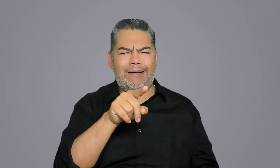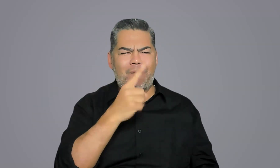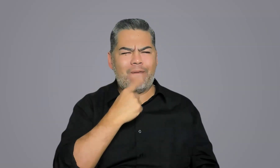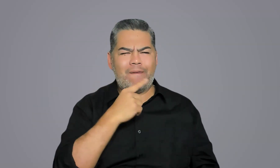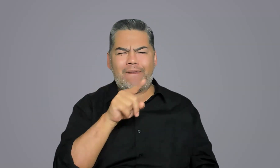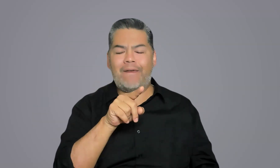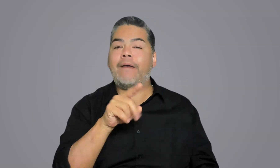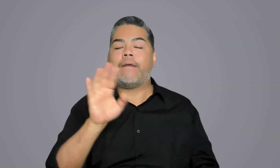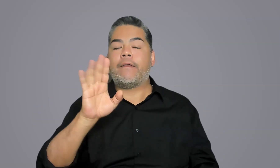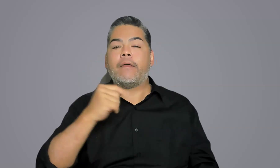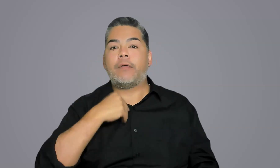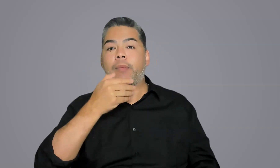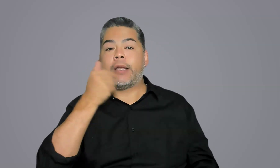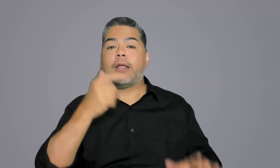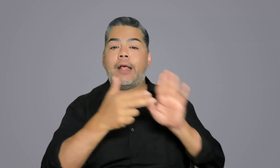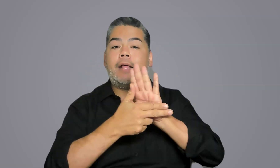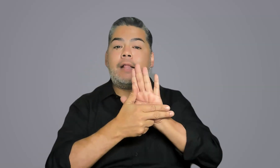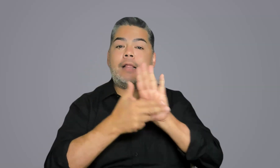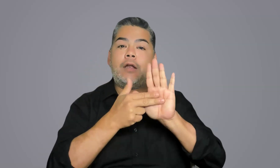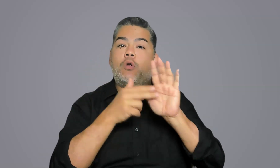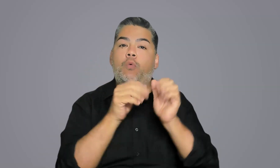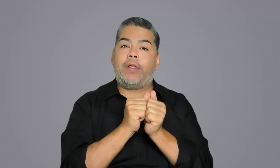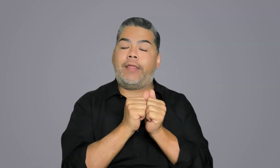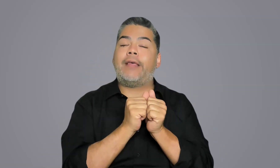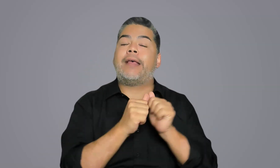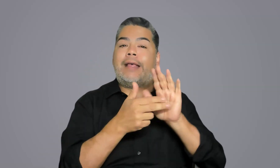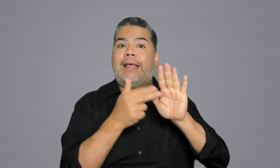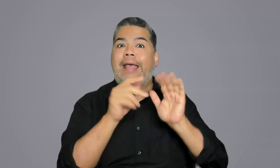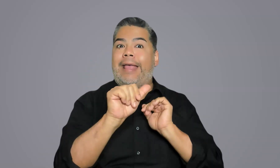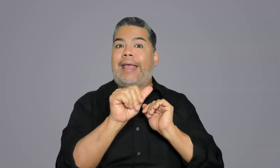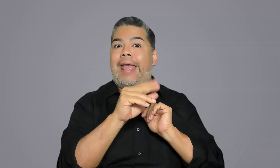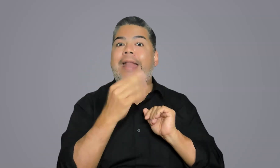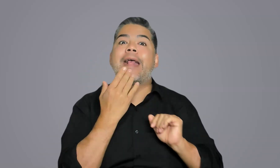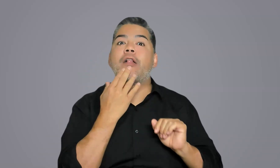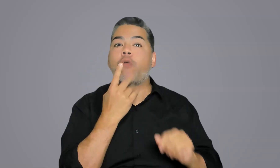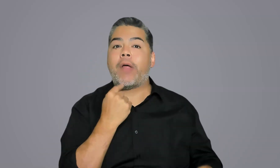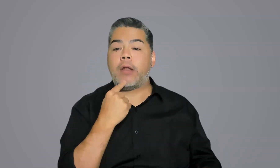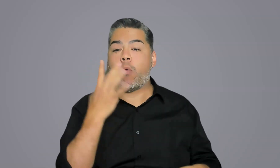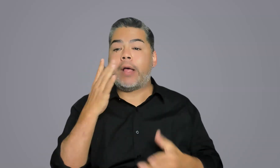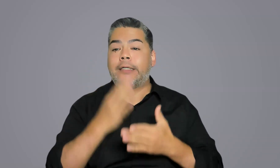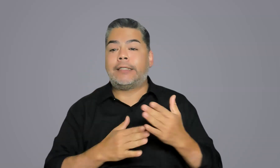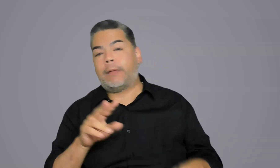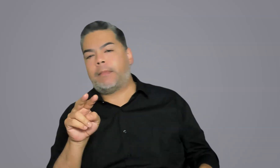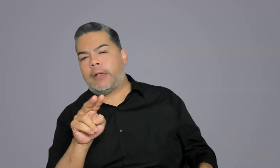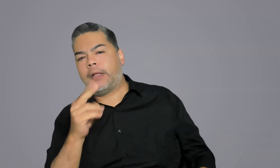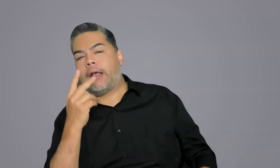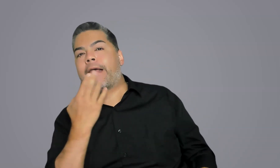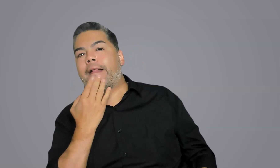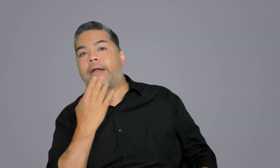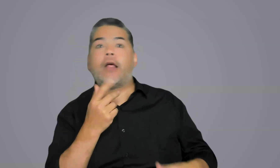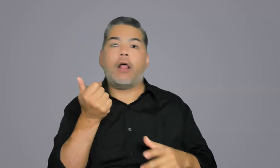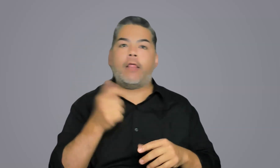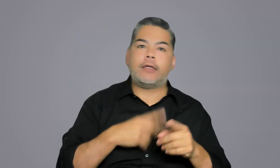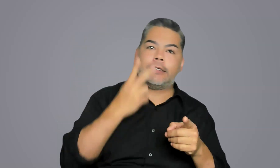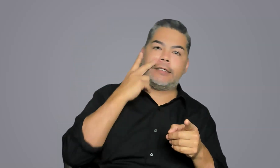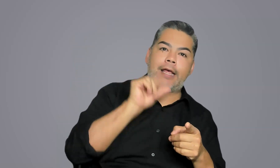Instead, I would say labelled with letter A and coloured red. There may be some people in your audience who are not viewing the screen at all, so send